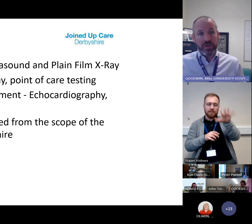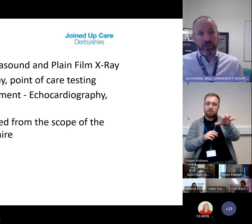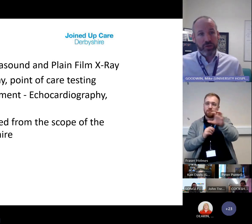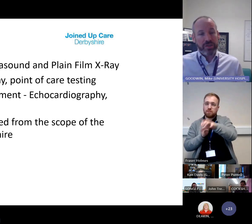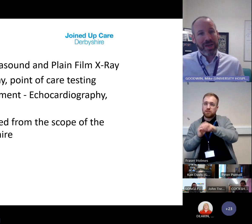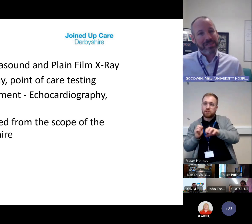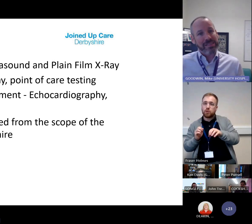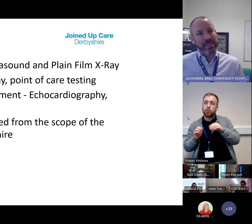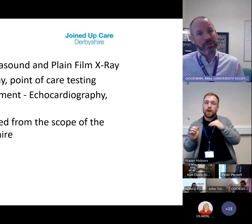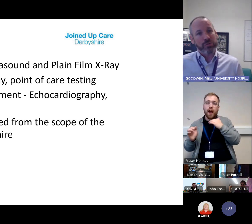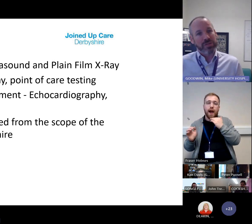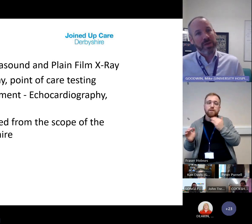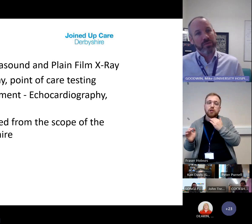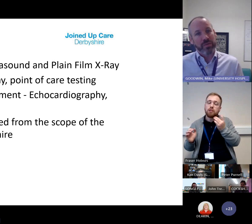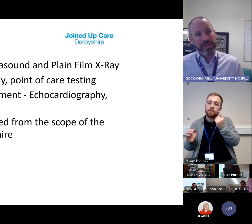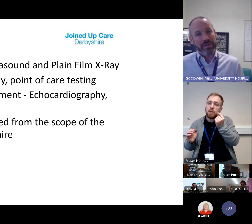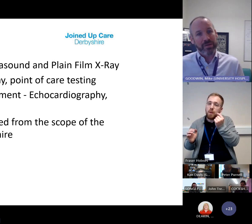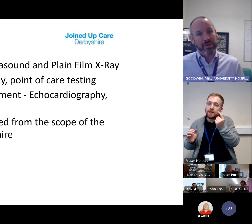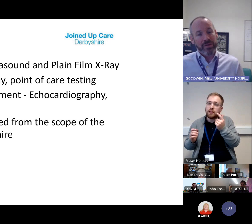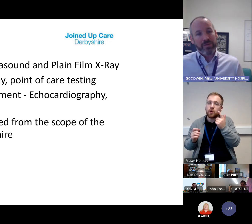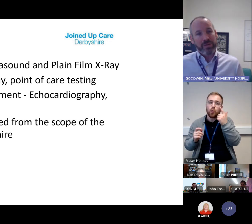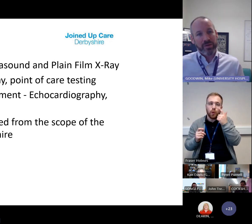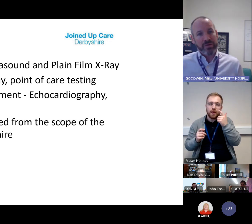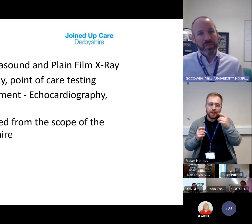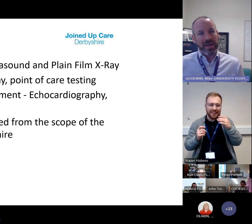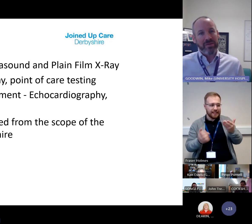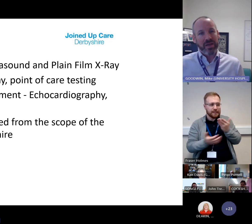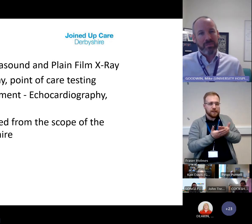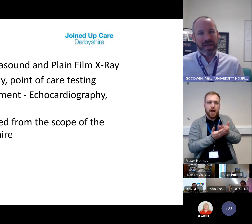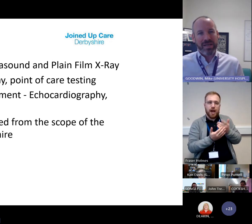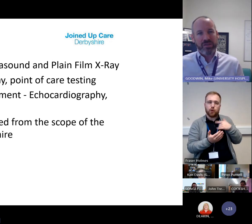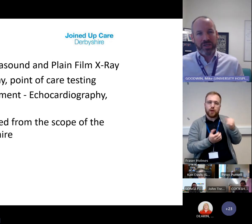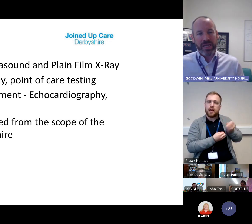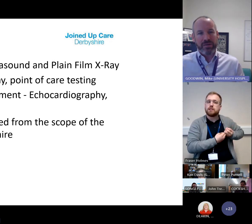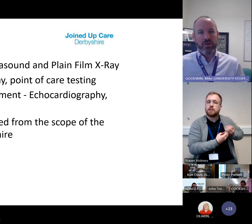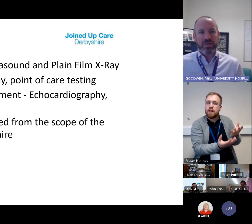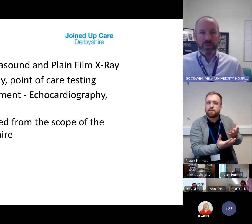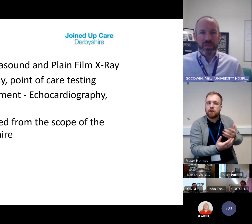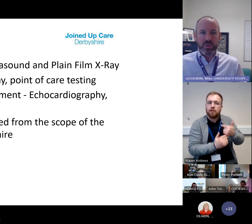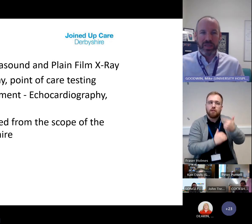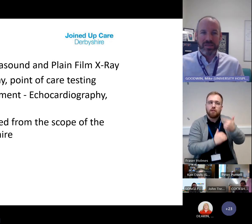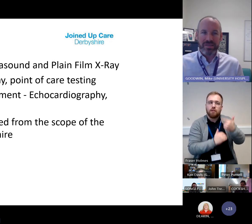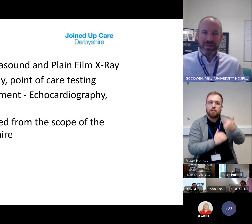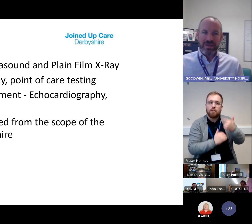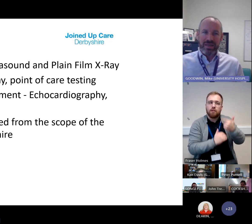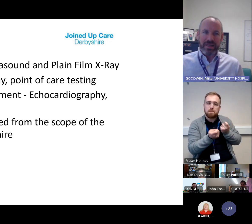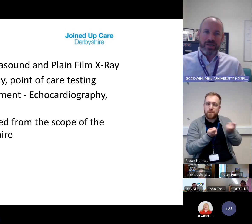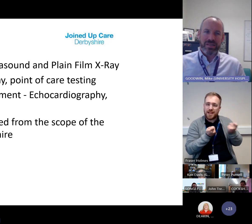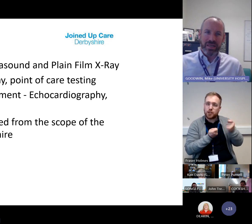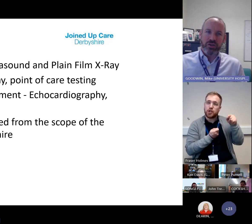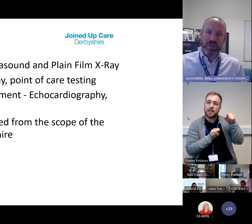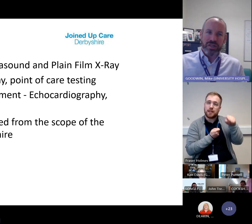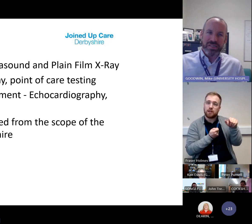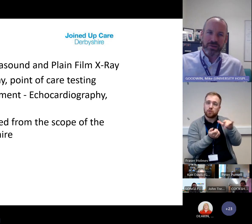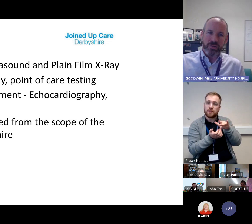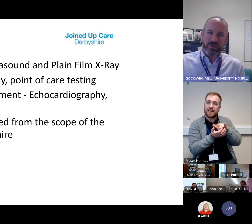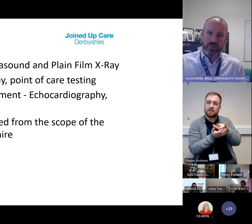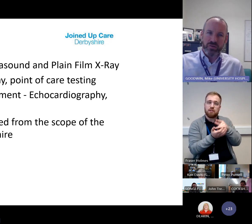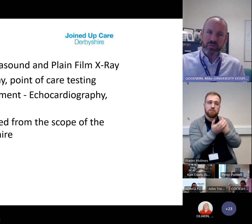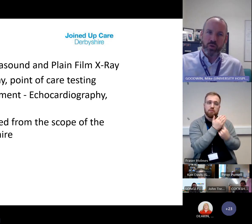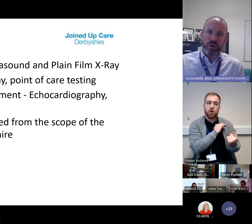had sufficient capacity in order to be able to meet the demand, and managing endoscopy suites in isolation